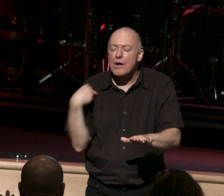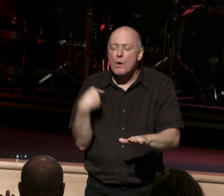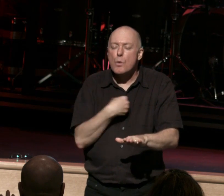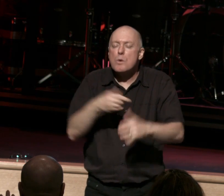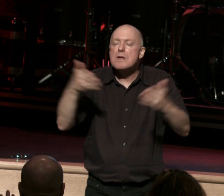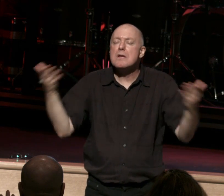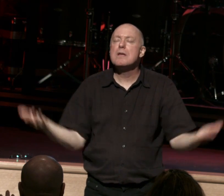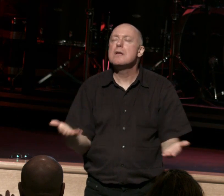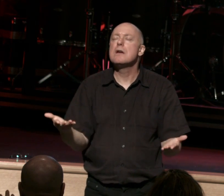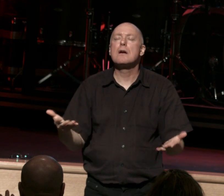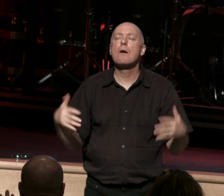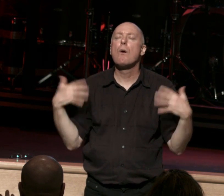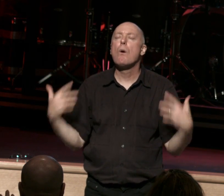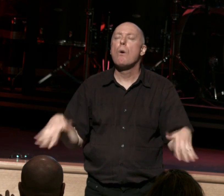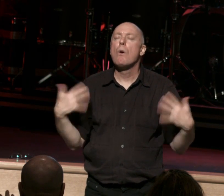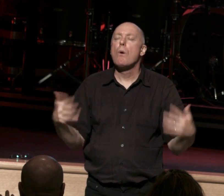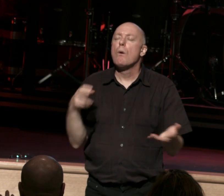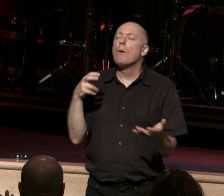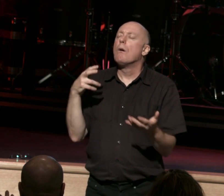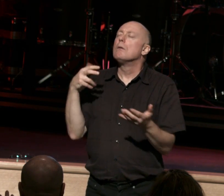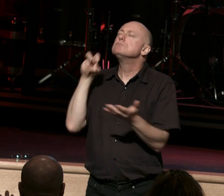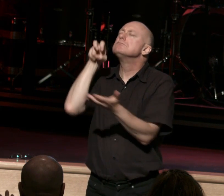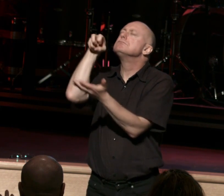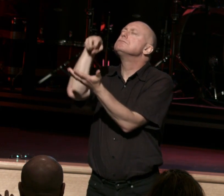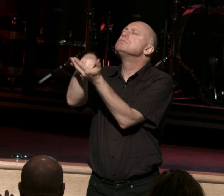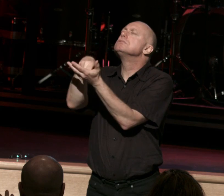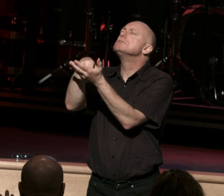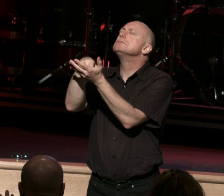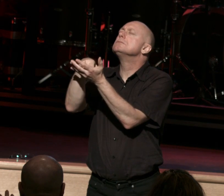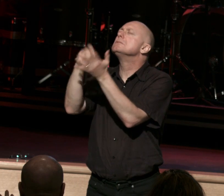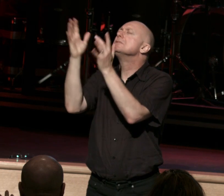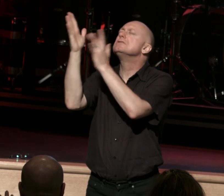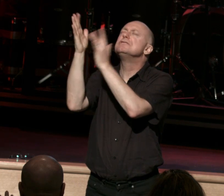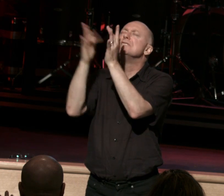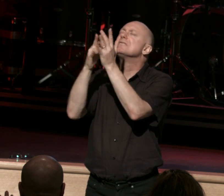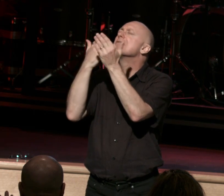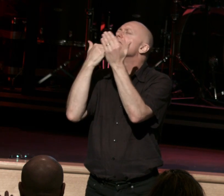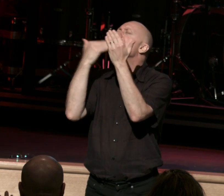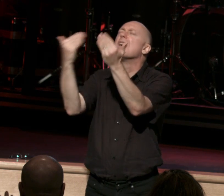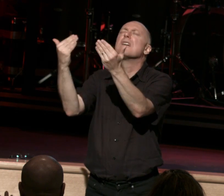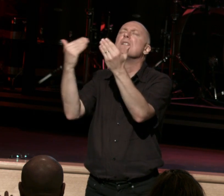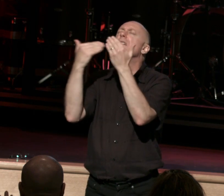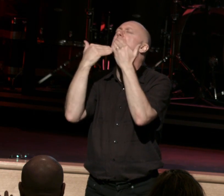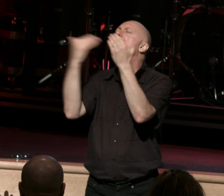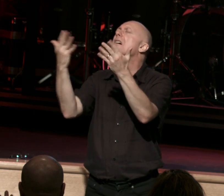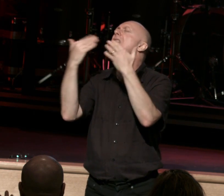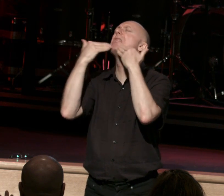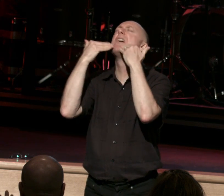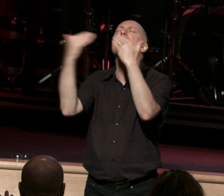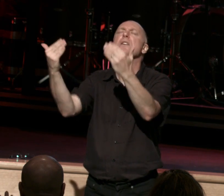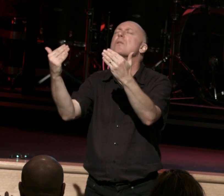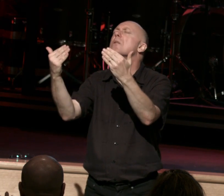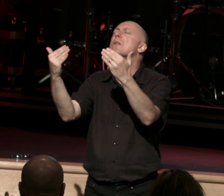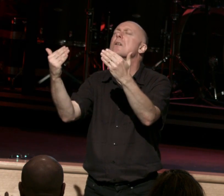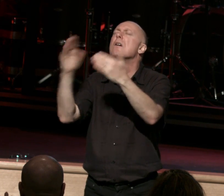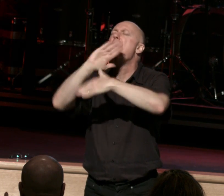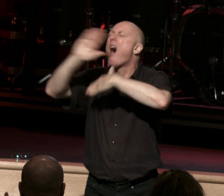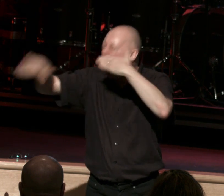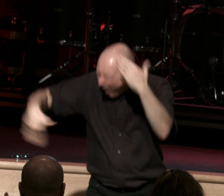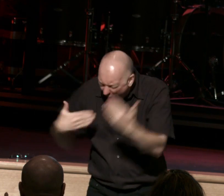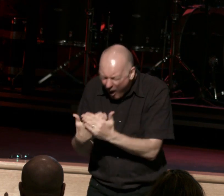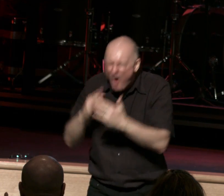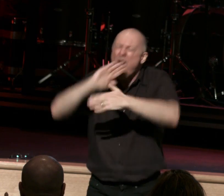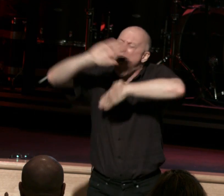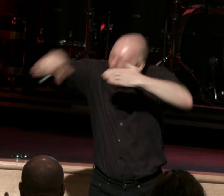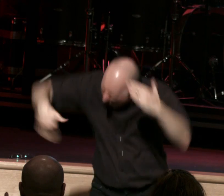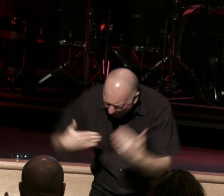That we sit here today, stand here today, kneel here today, saying, Jesus, thank you. Thank you.